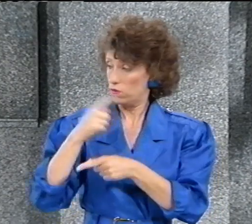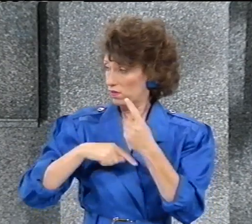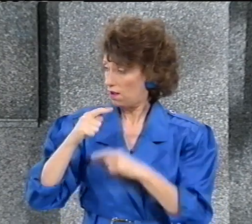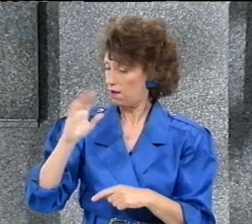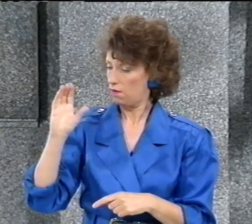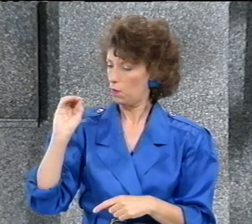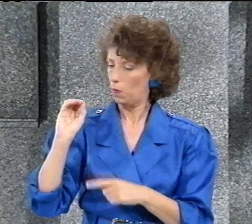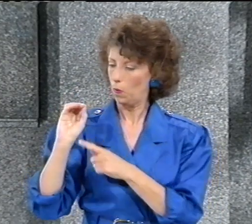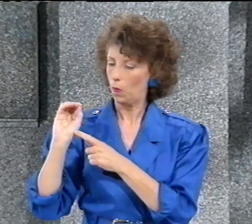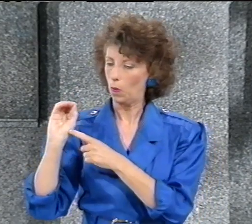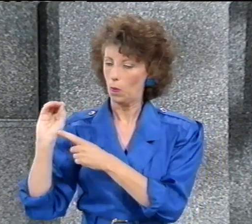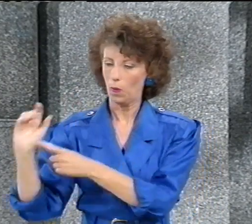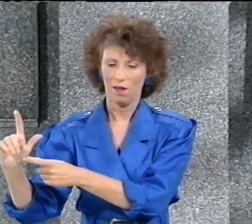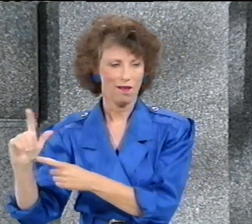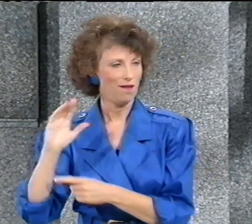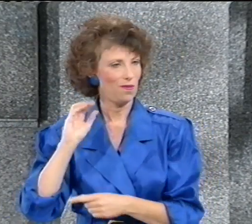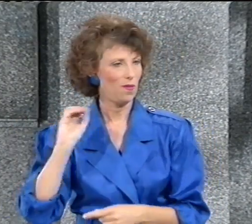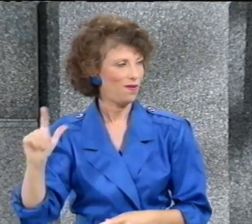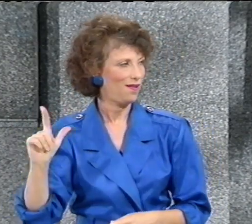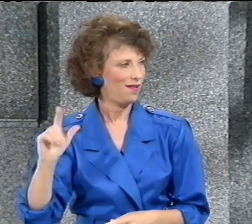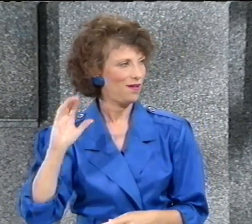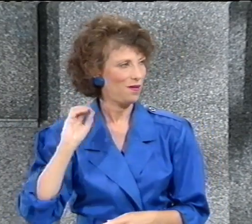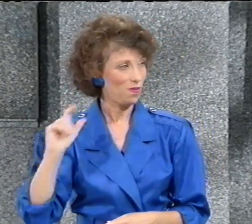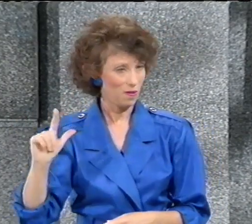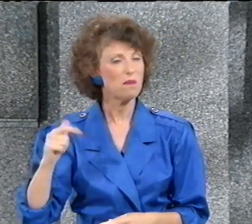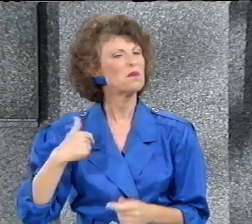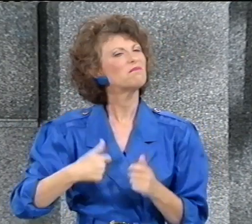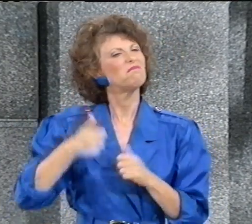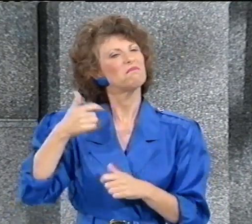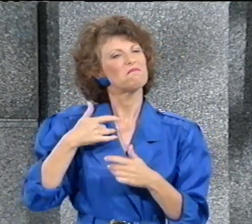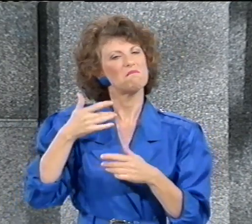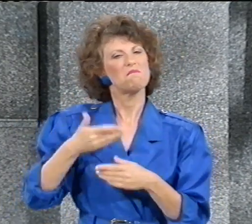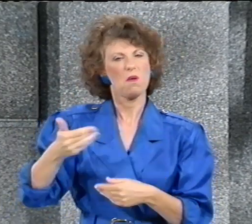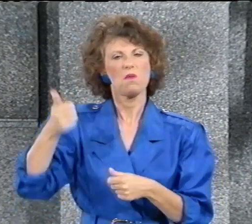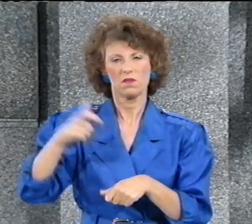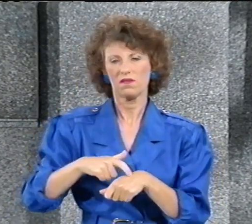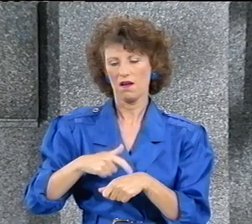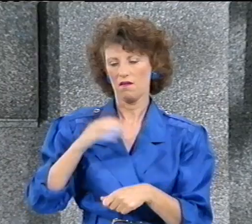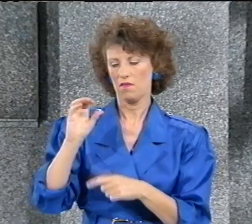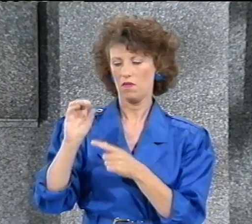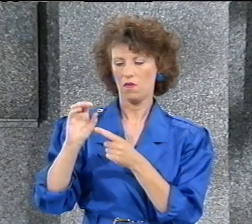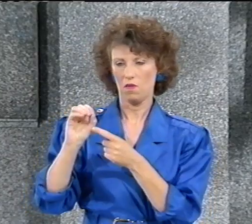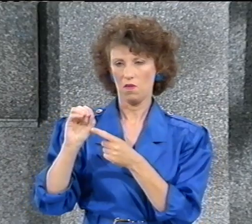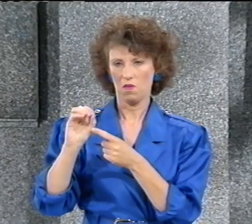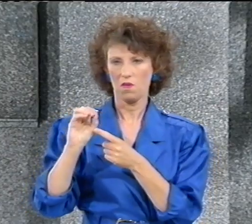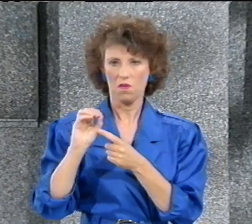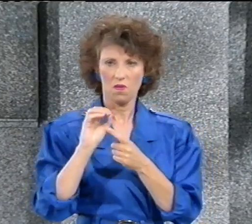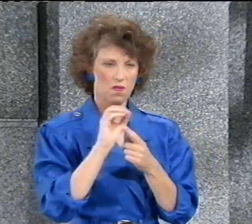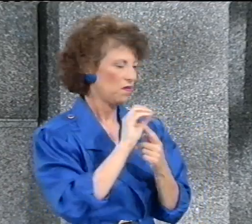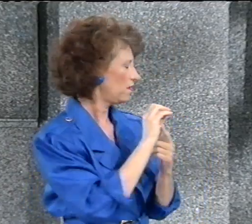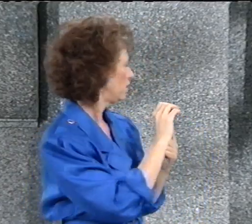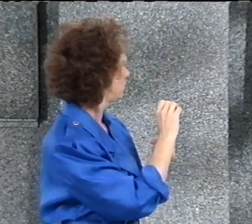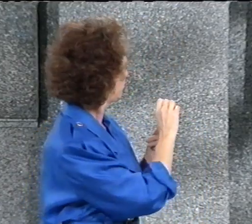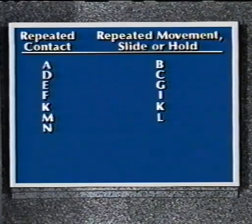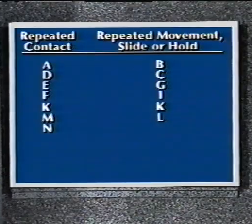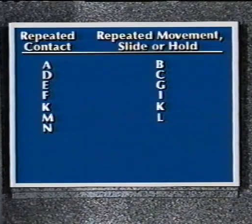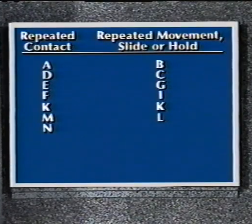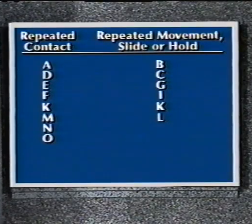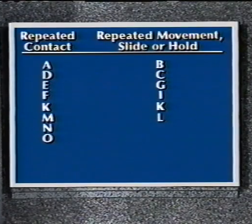We do have a loan sign, cool, that looks like this, but most of the time I tend to repeat the O, so we'll